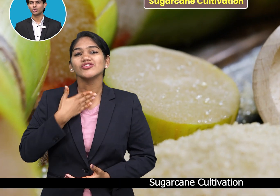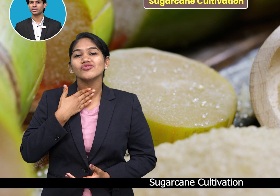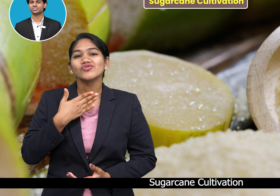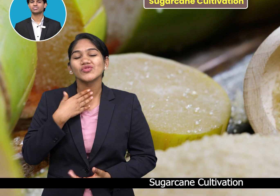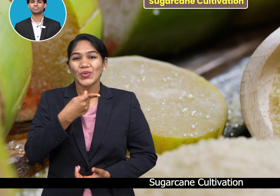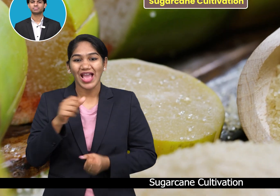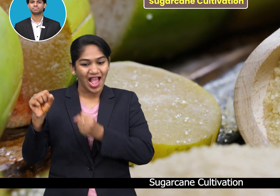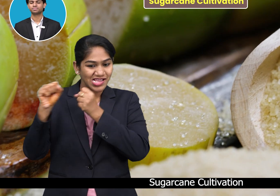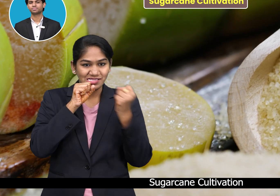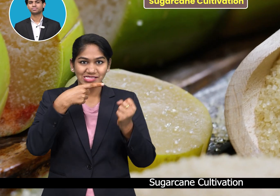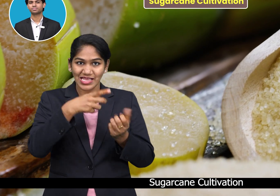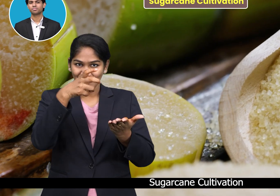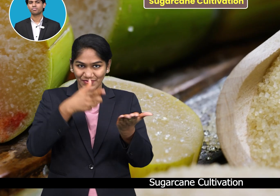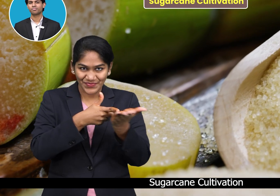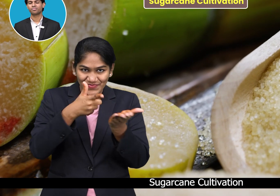Sugarcane cultivation.